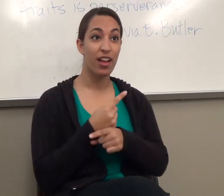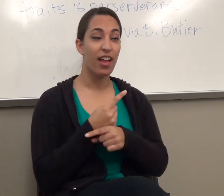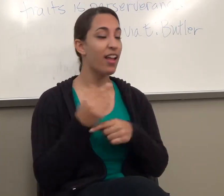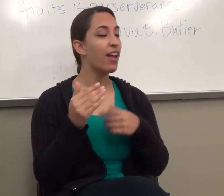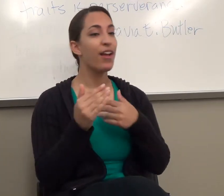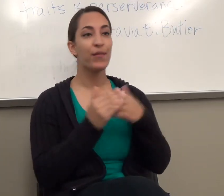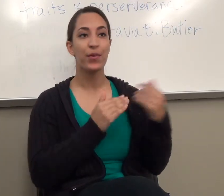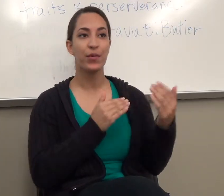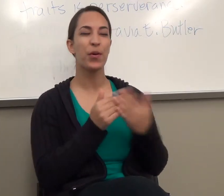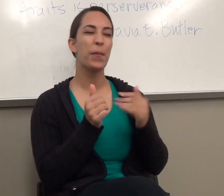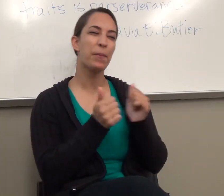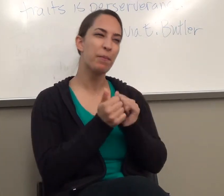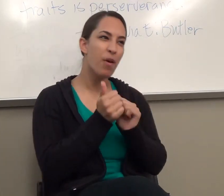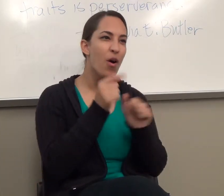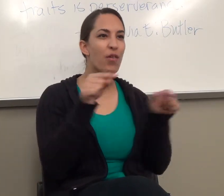though most of you have